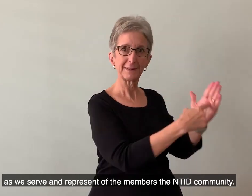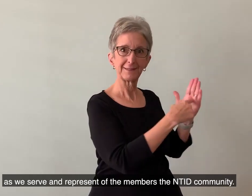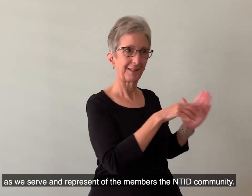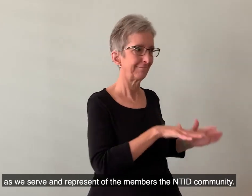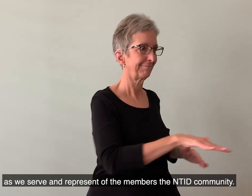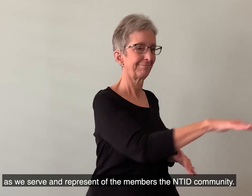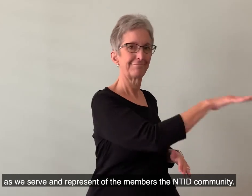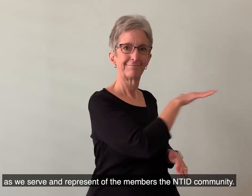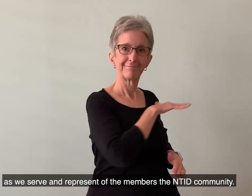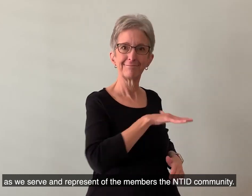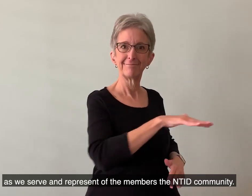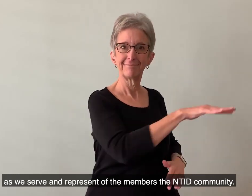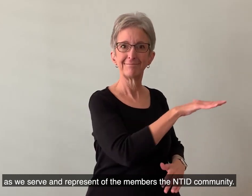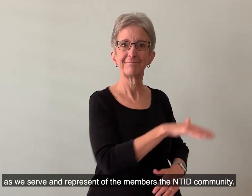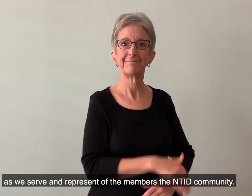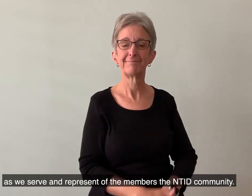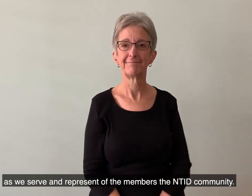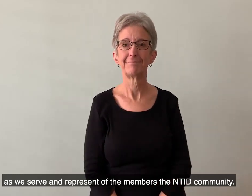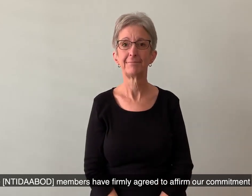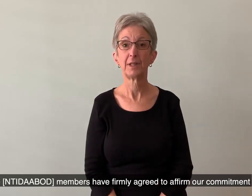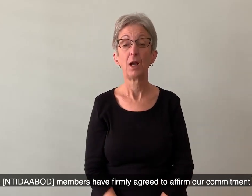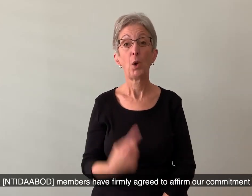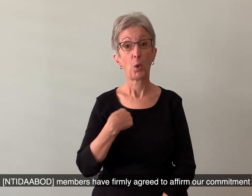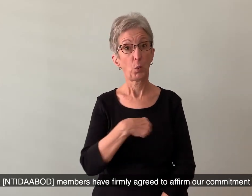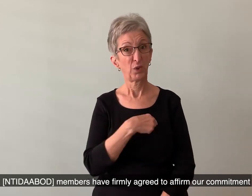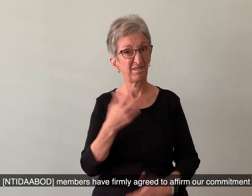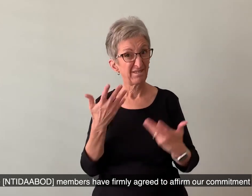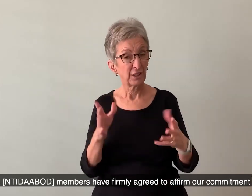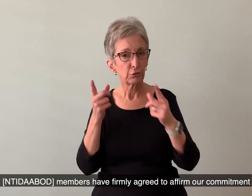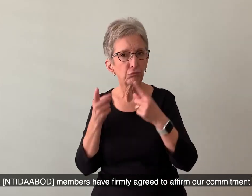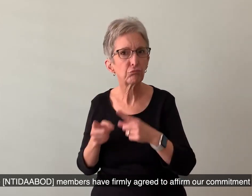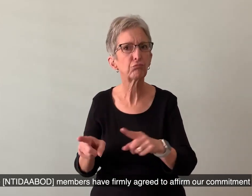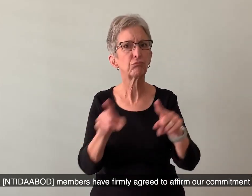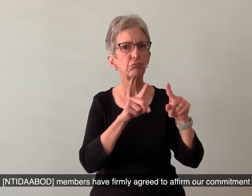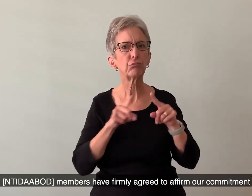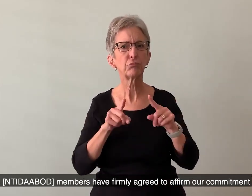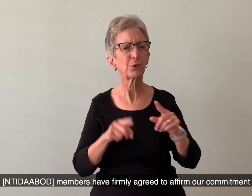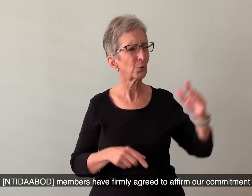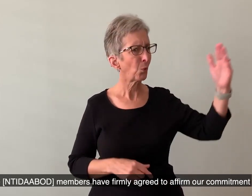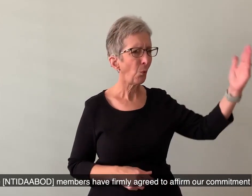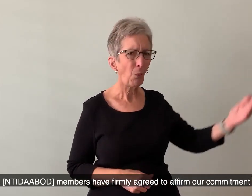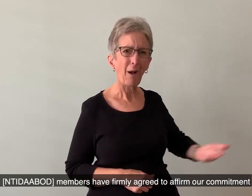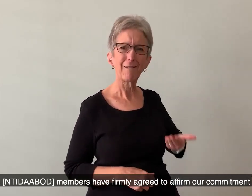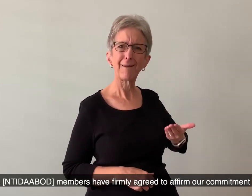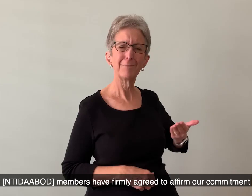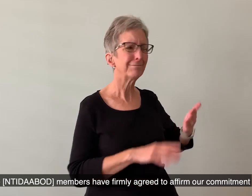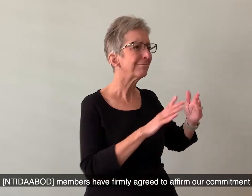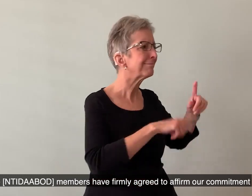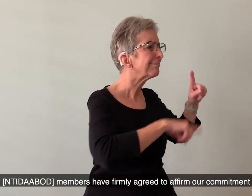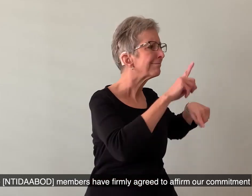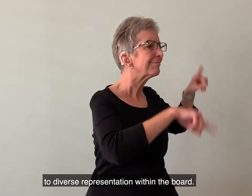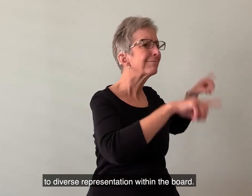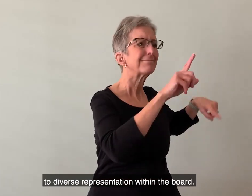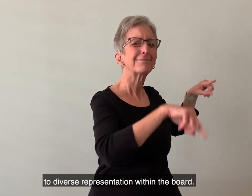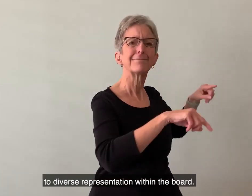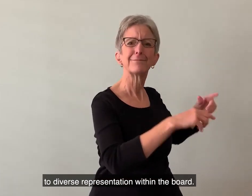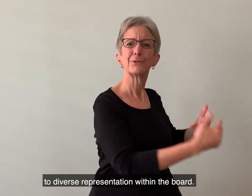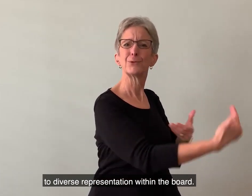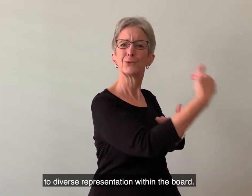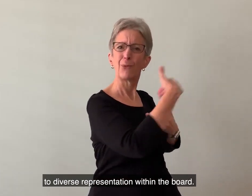community. NTID AABOD members have firmly agreed to affirm our commitment to diverse representation